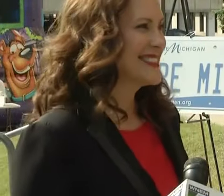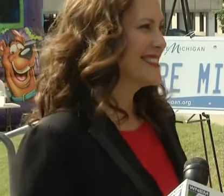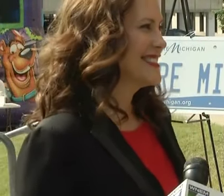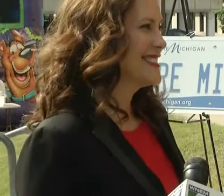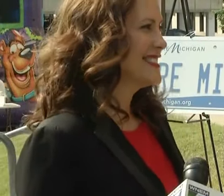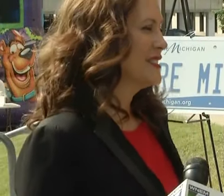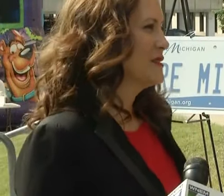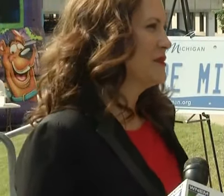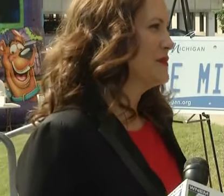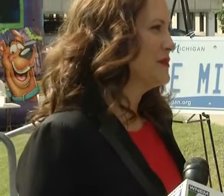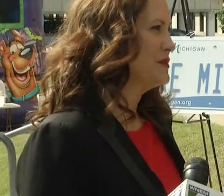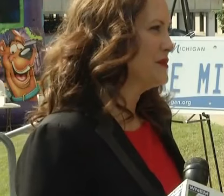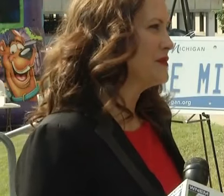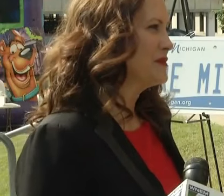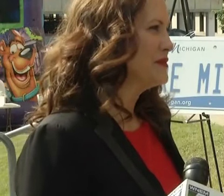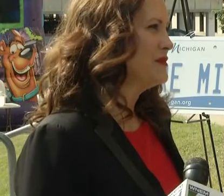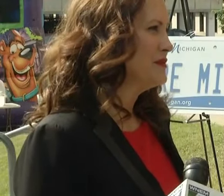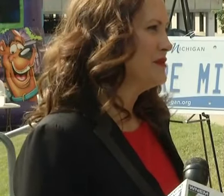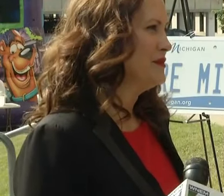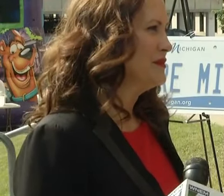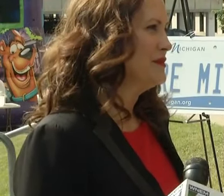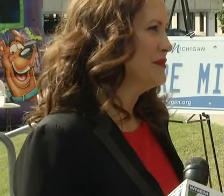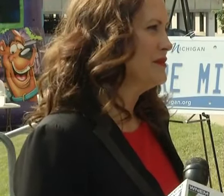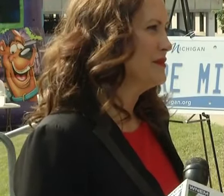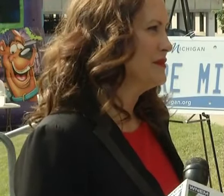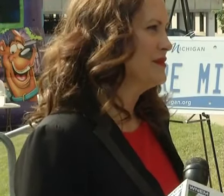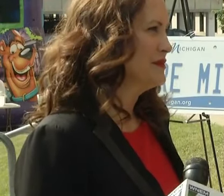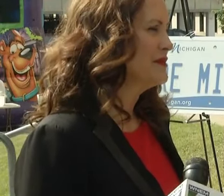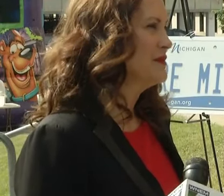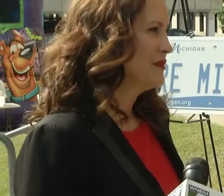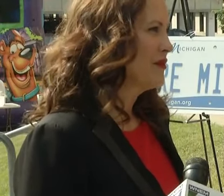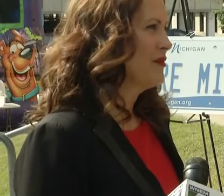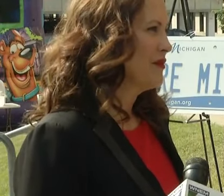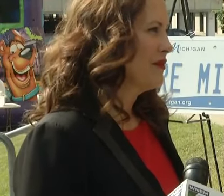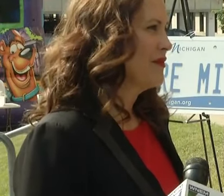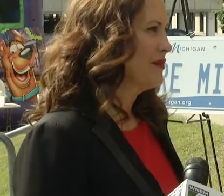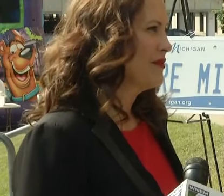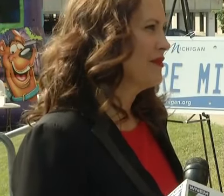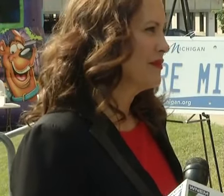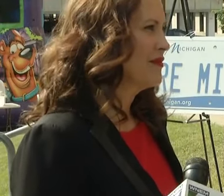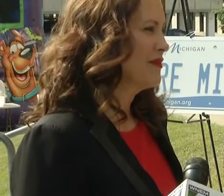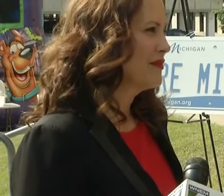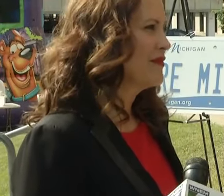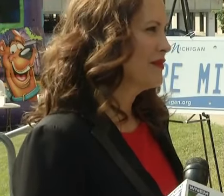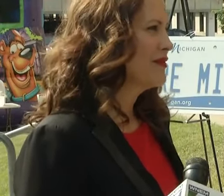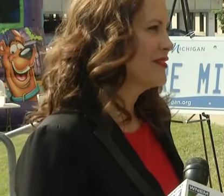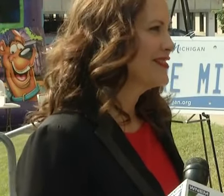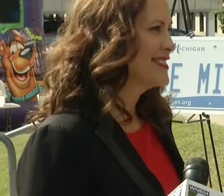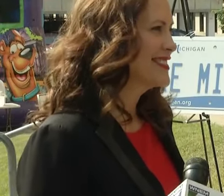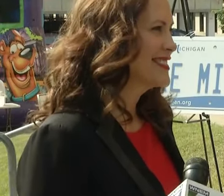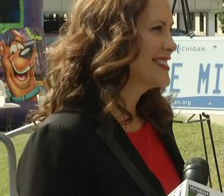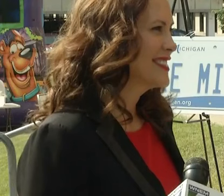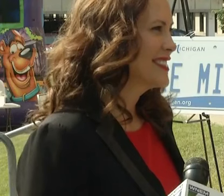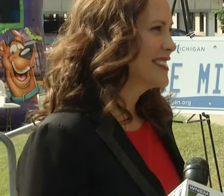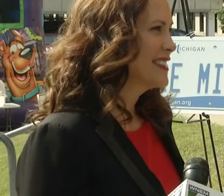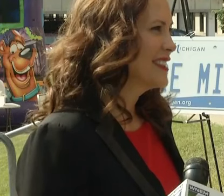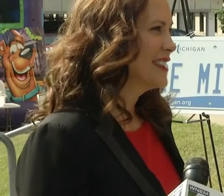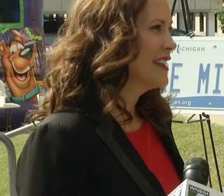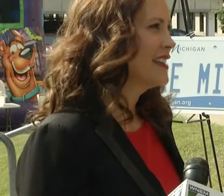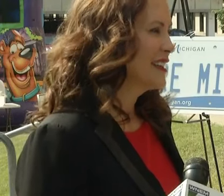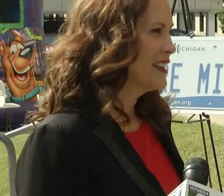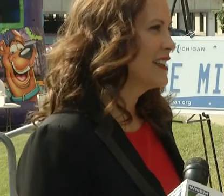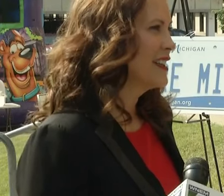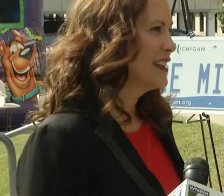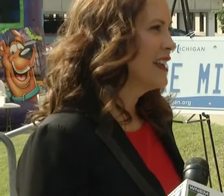Governor, talk a little bit about this program. This is the first one in the state that's happening here in Tennessee County, giving these folks a